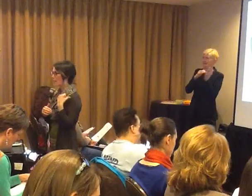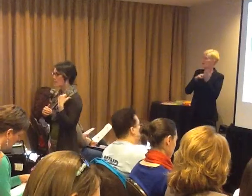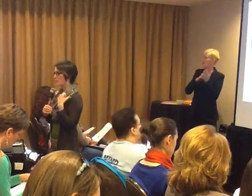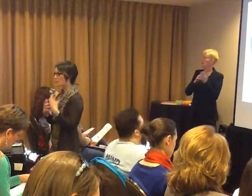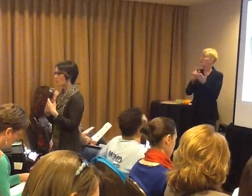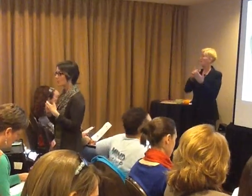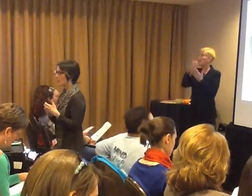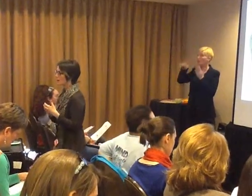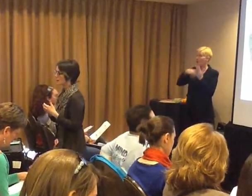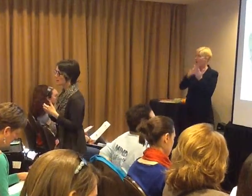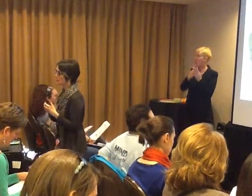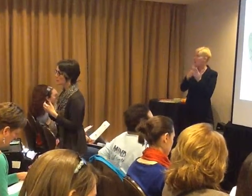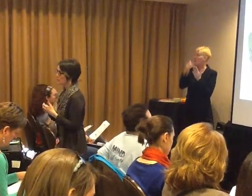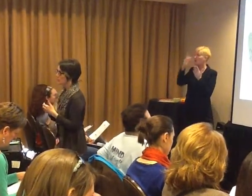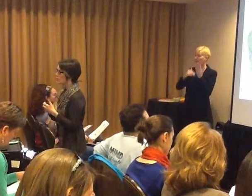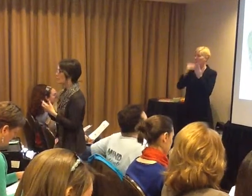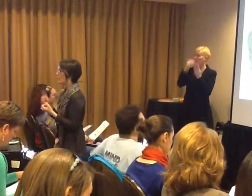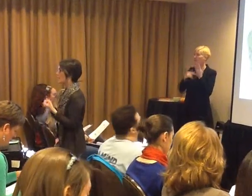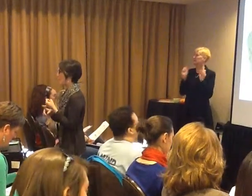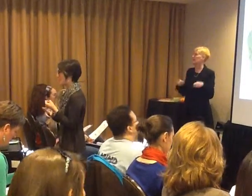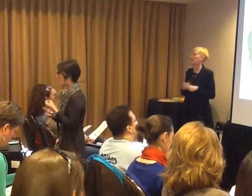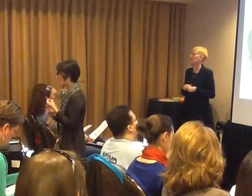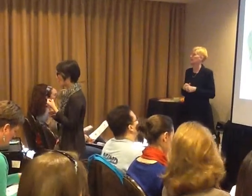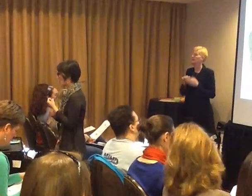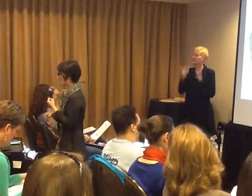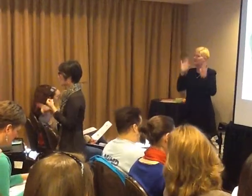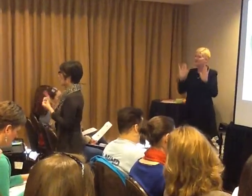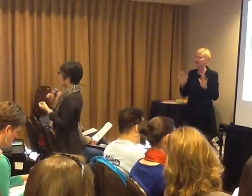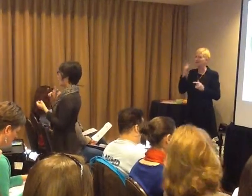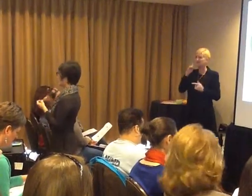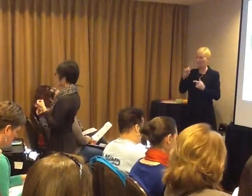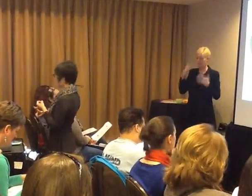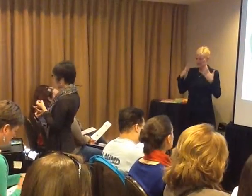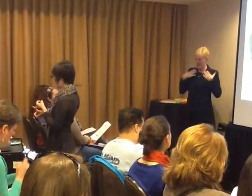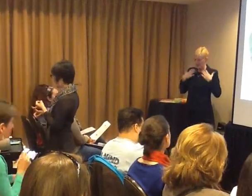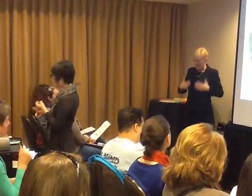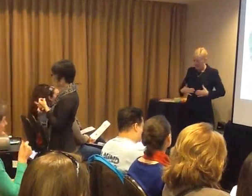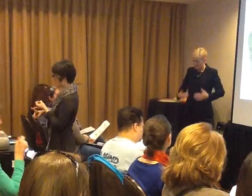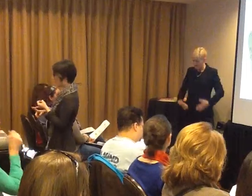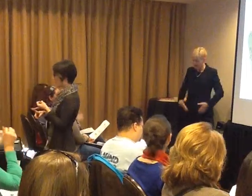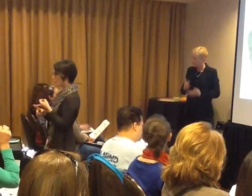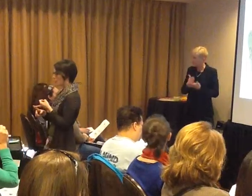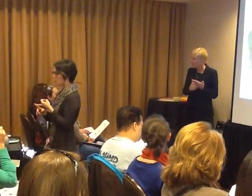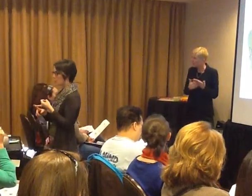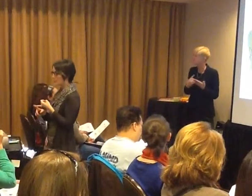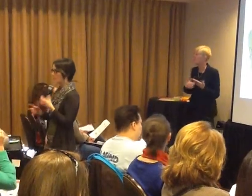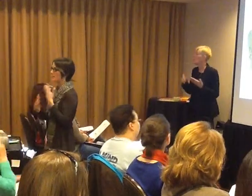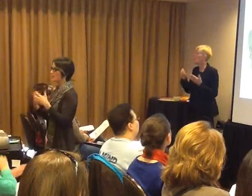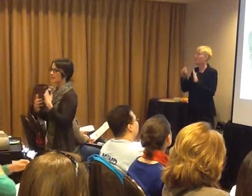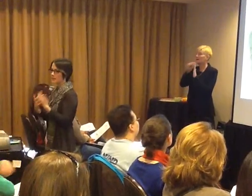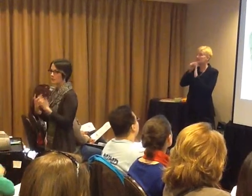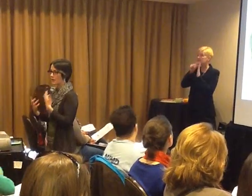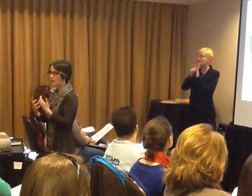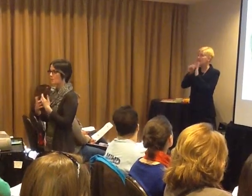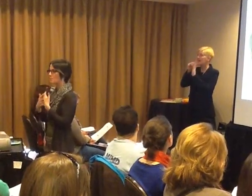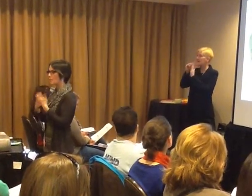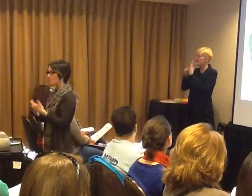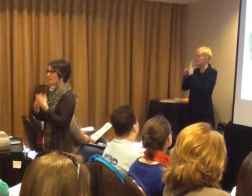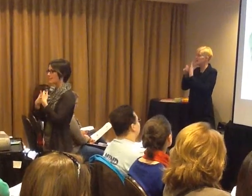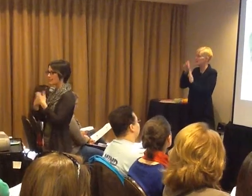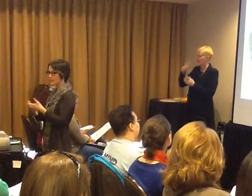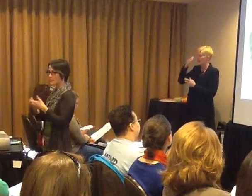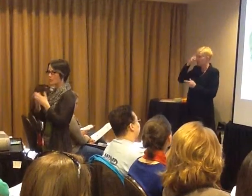This is a really awesome strategy for like body parts, the states within the United States, things like that, where they have